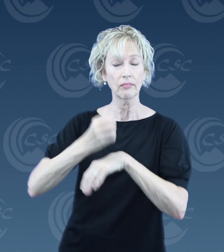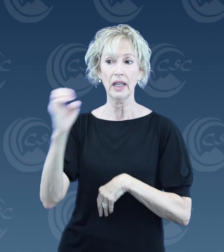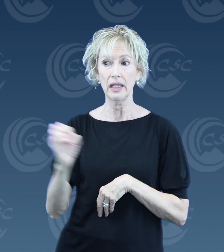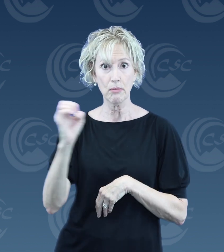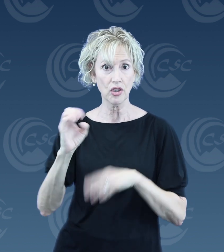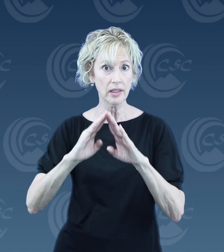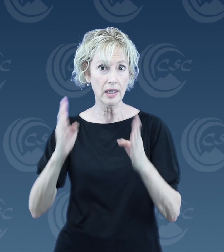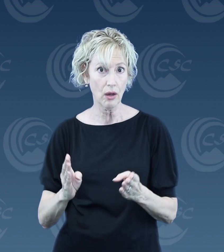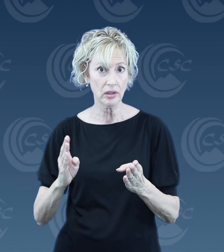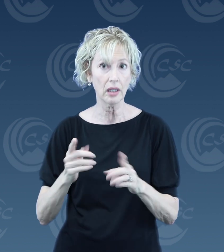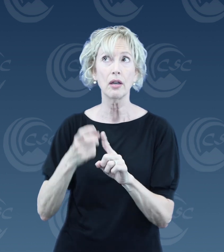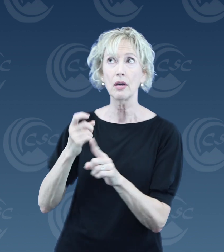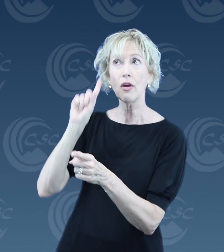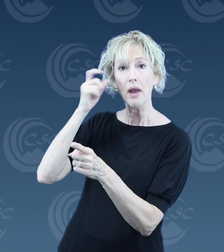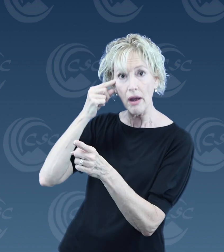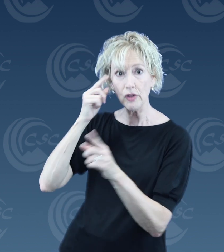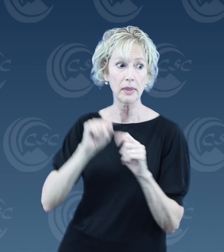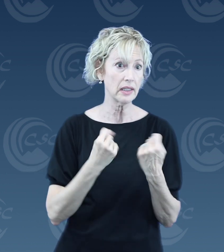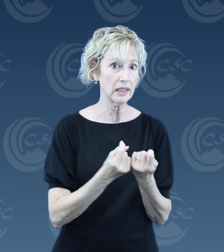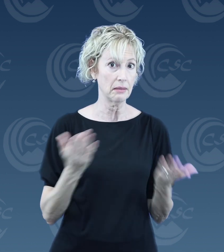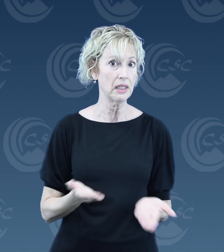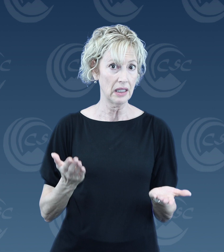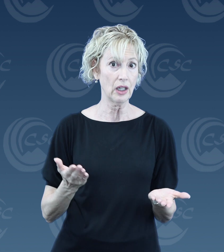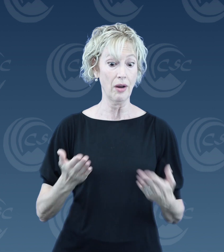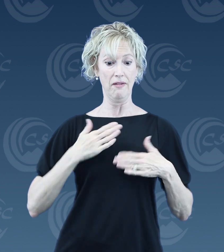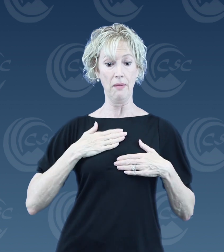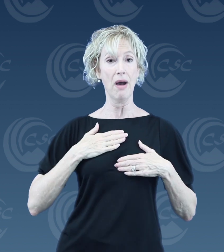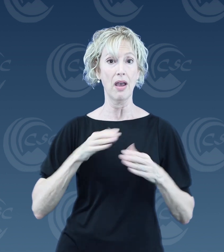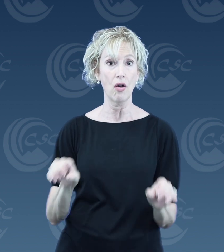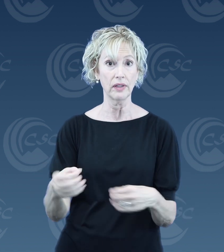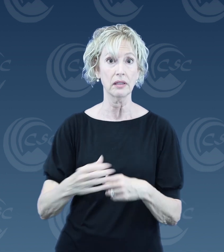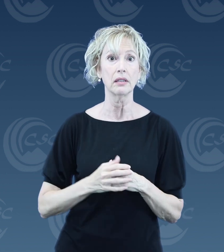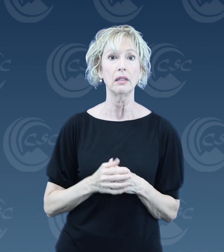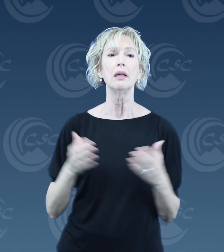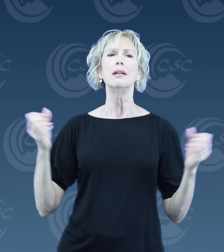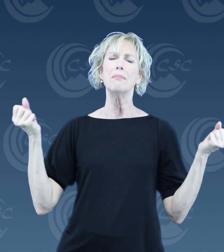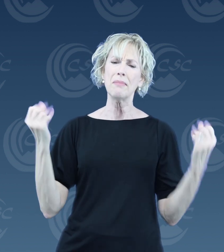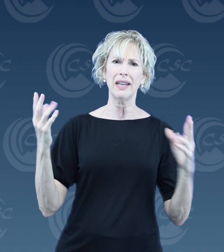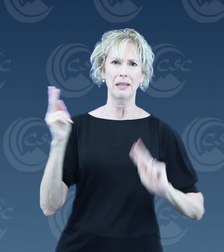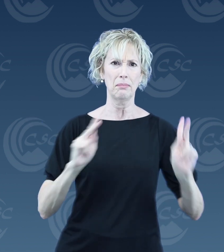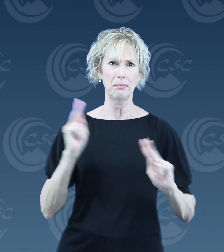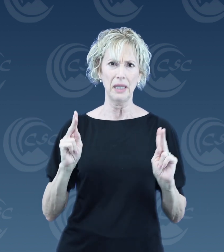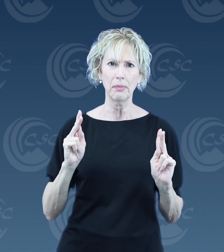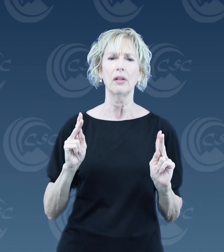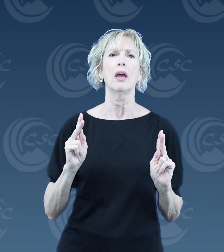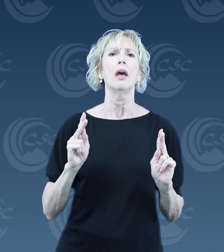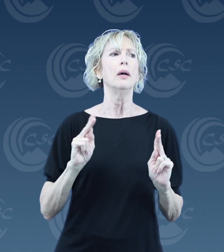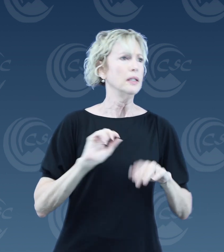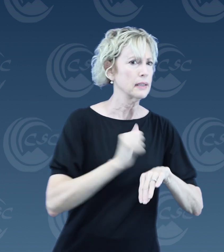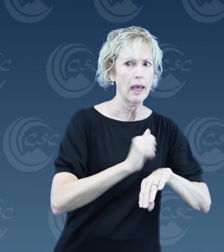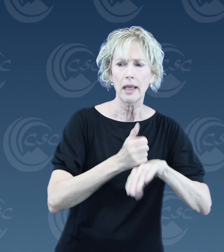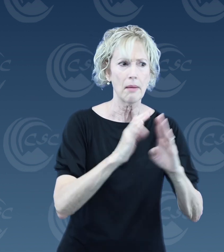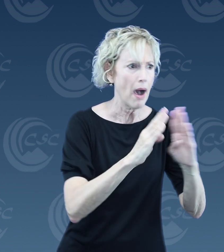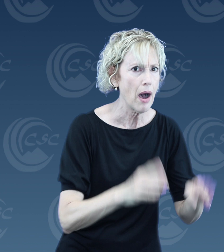housing program by our government, by our team here out of my office. We have a large coalition of people that are putting houses